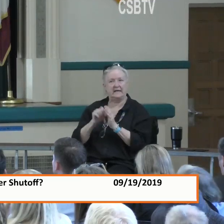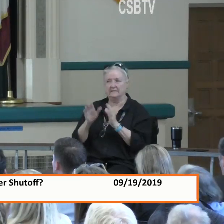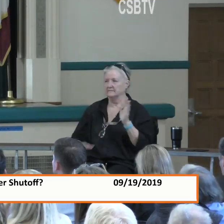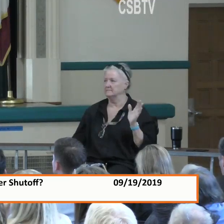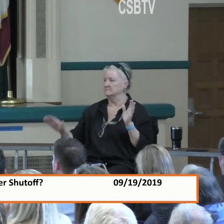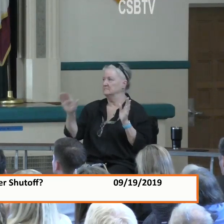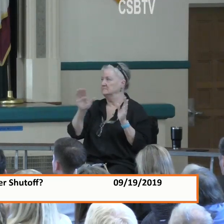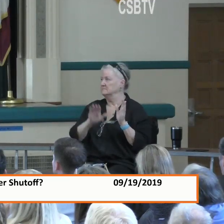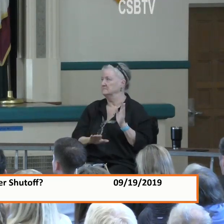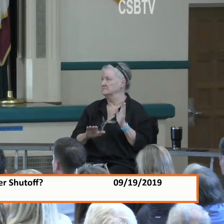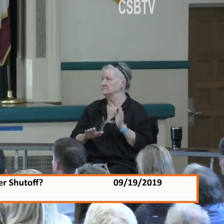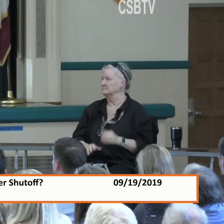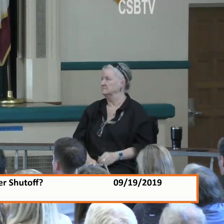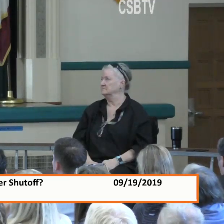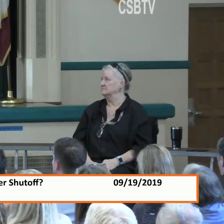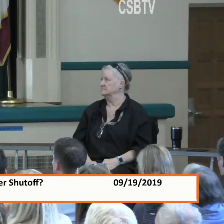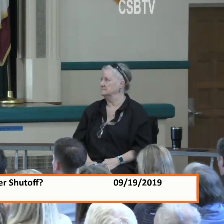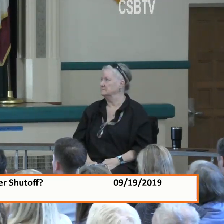No way